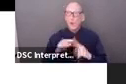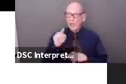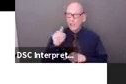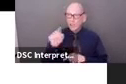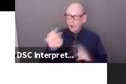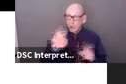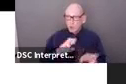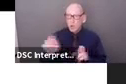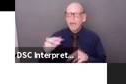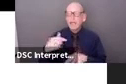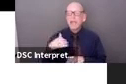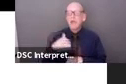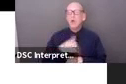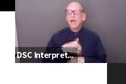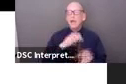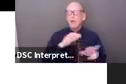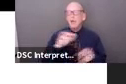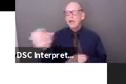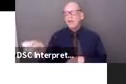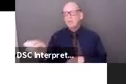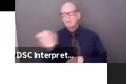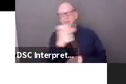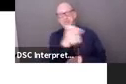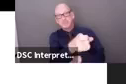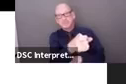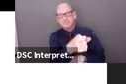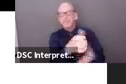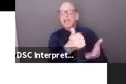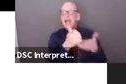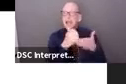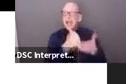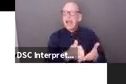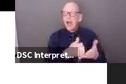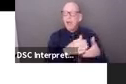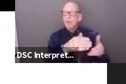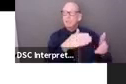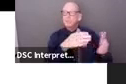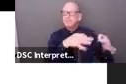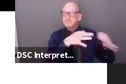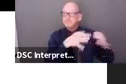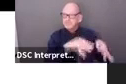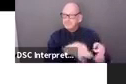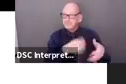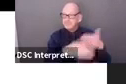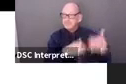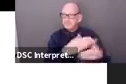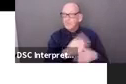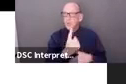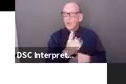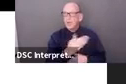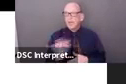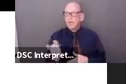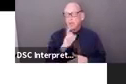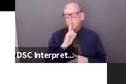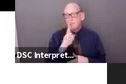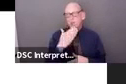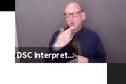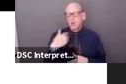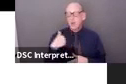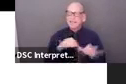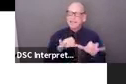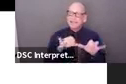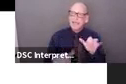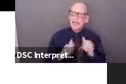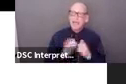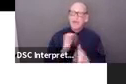there to hand you off to an employer to walk you through the whole process. And one thing that we're very good about is we stay with our individuals.